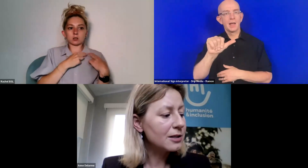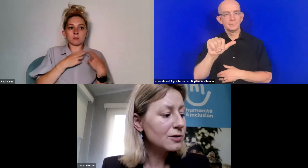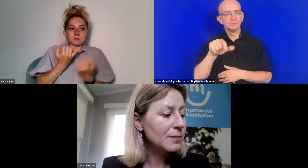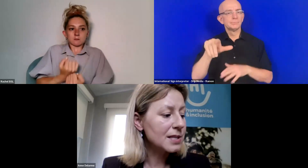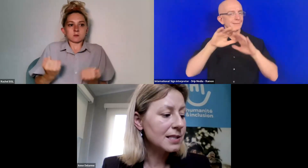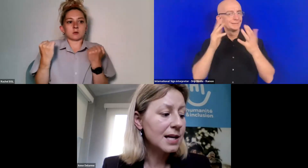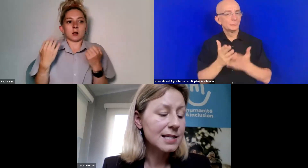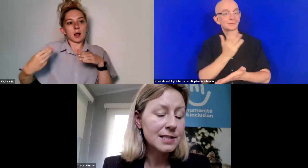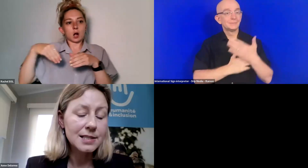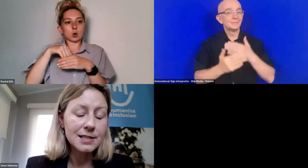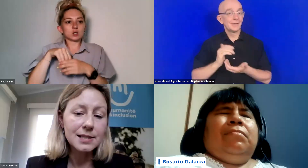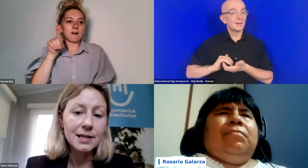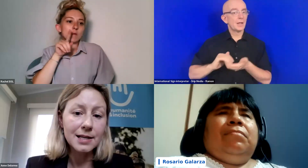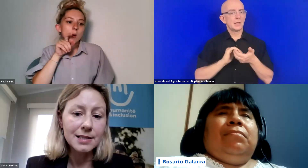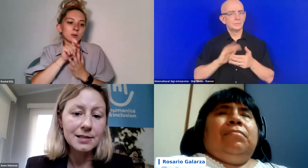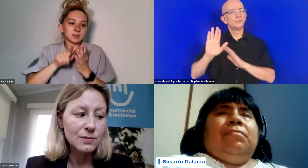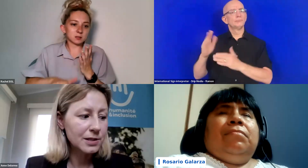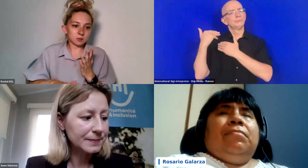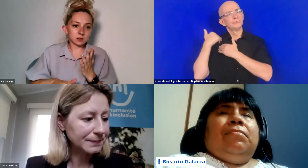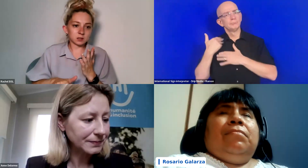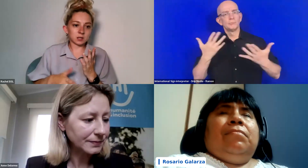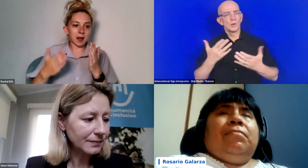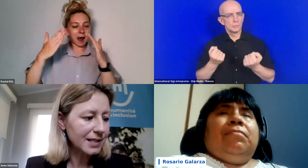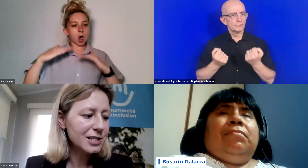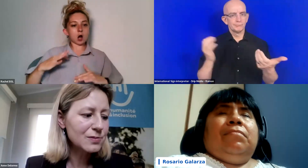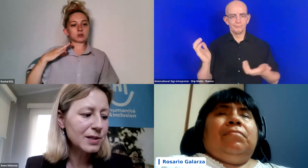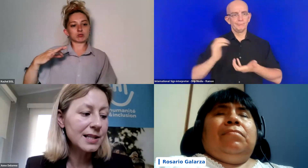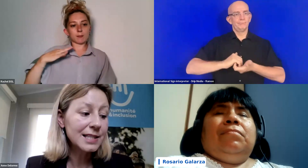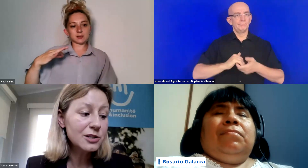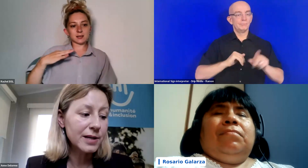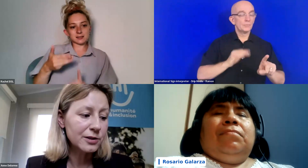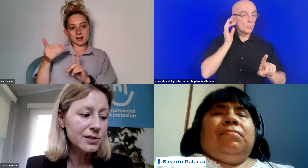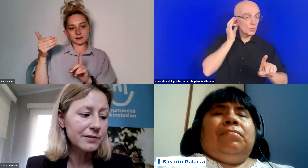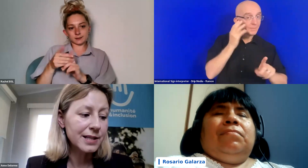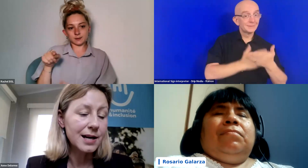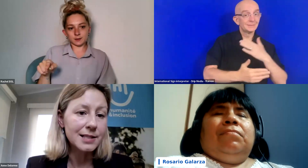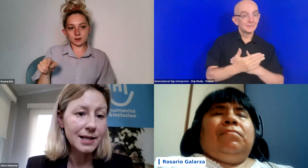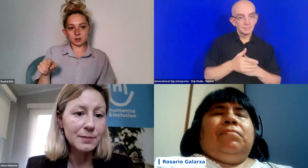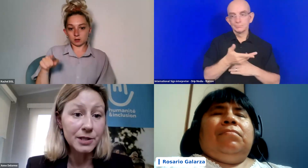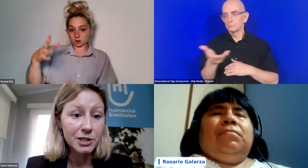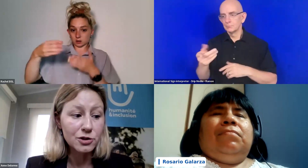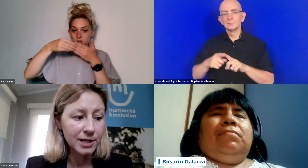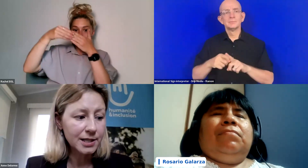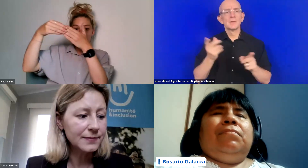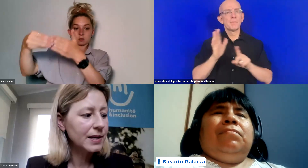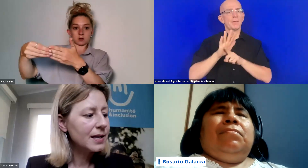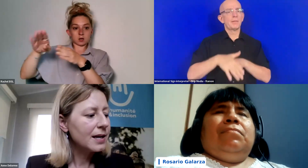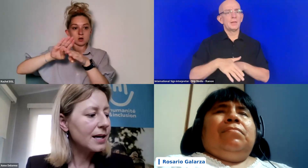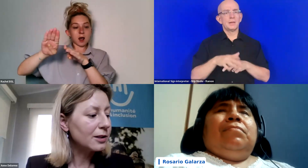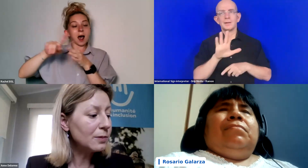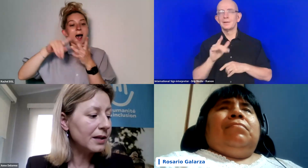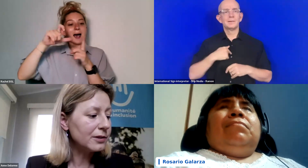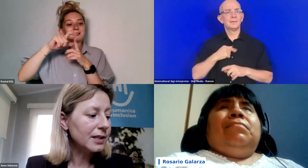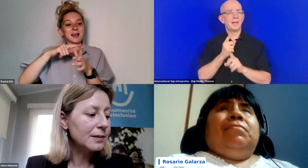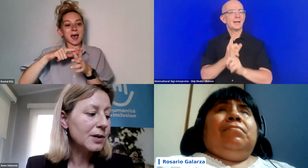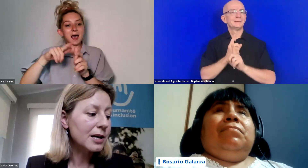and underrepresented identities in IDA's work. She's one of the lead trainers of the IDA Bridge training at